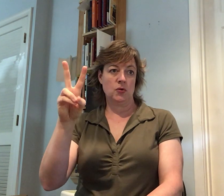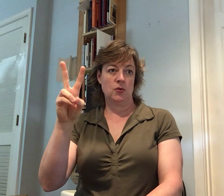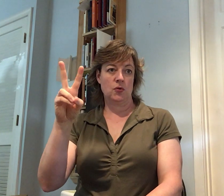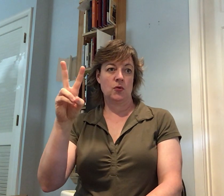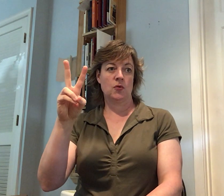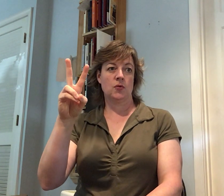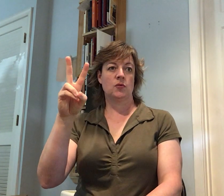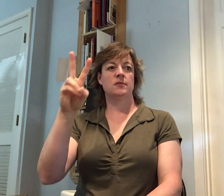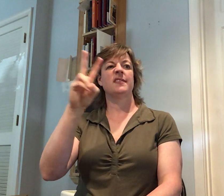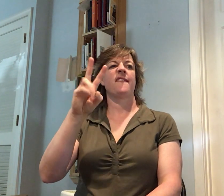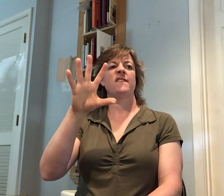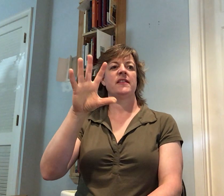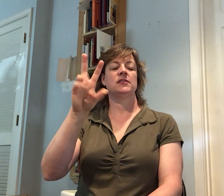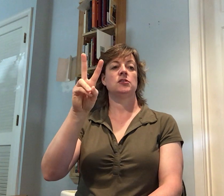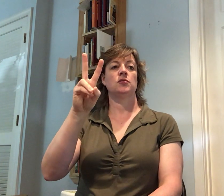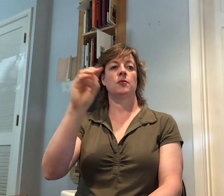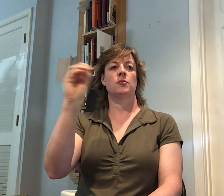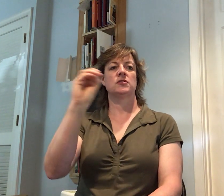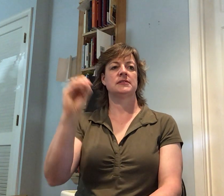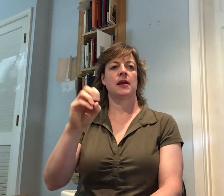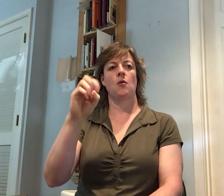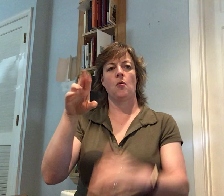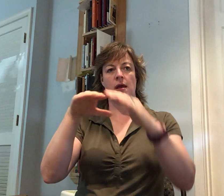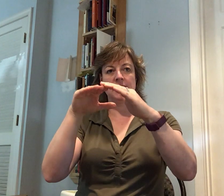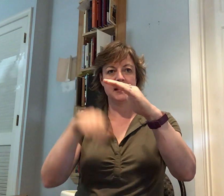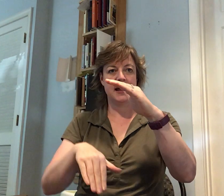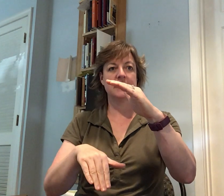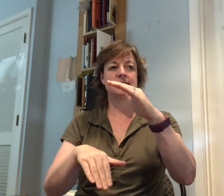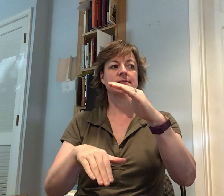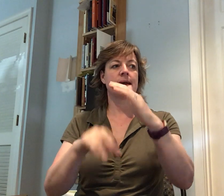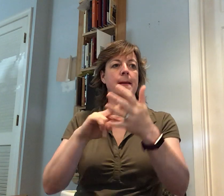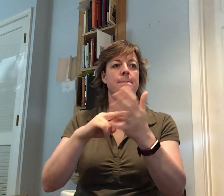less, making it highly fluid with a low viscosity.